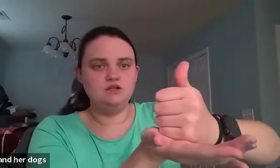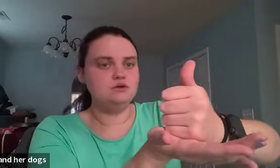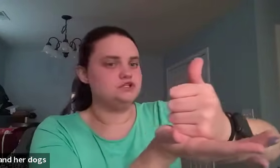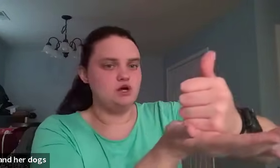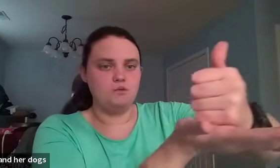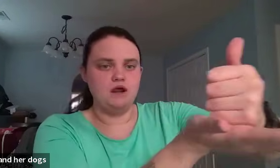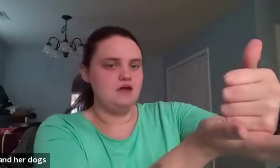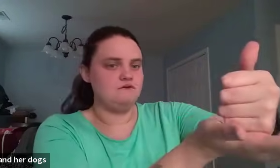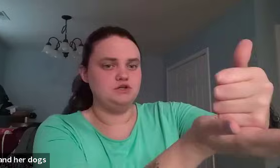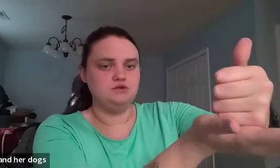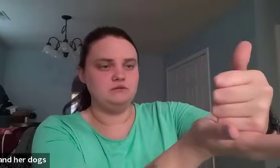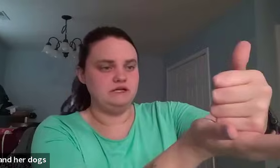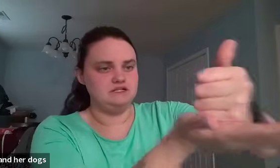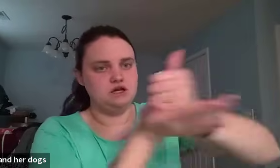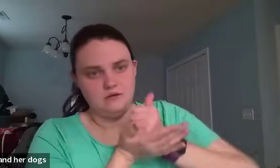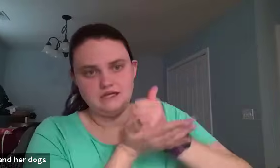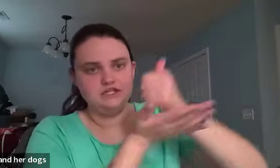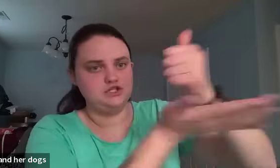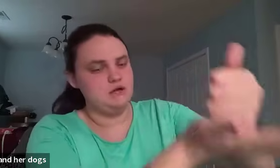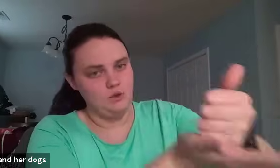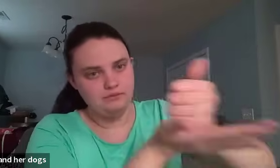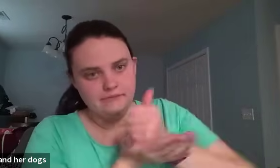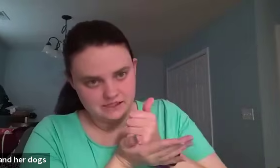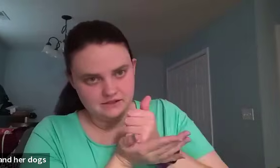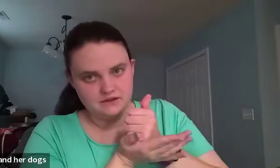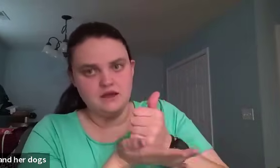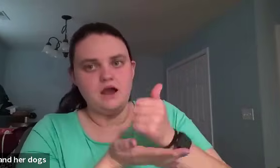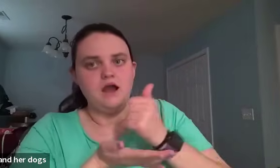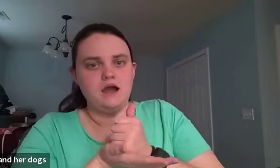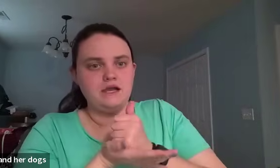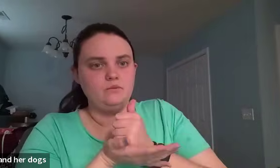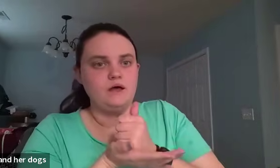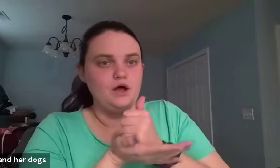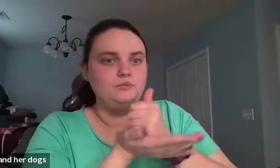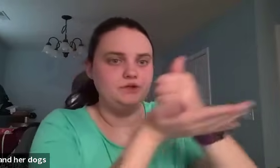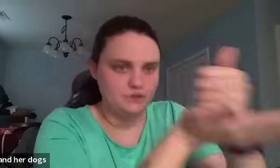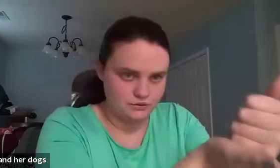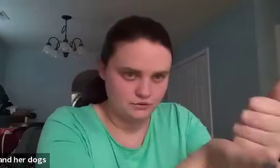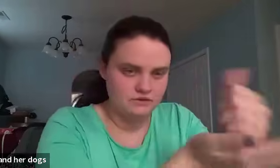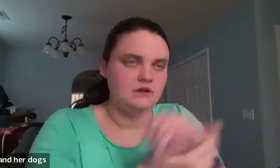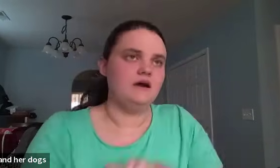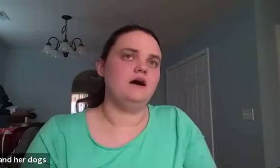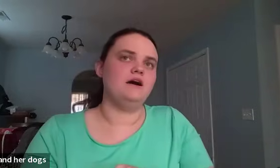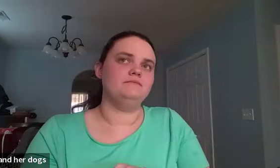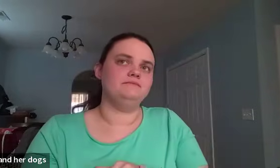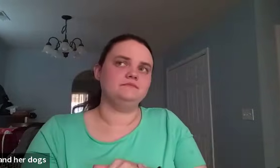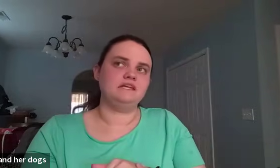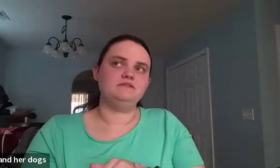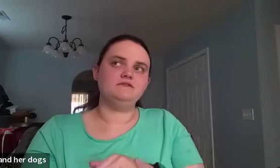you can show wherever you need it to go. I need you to help me. I will help you. Even if you're